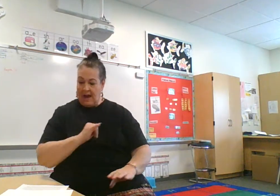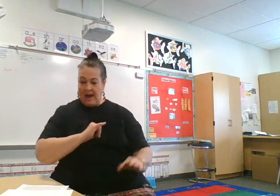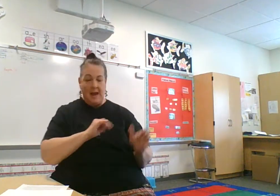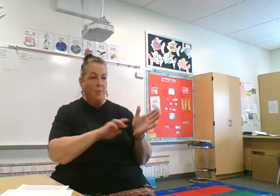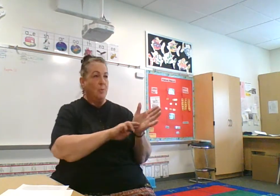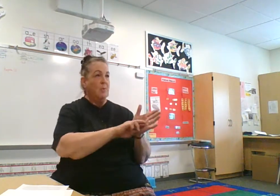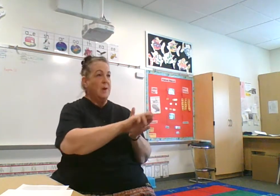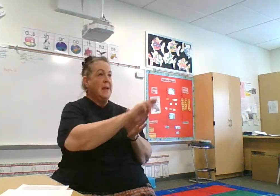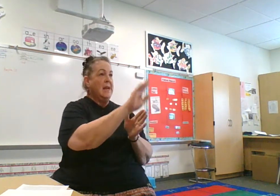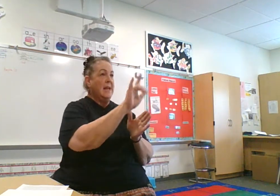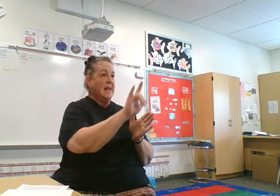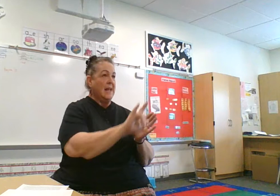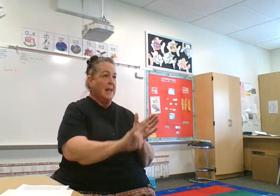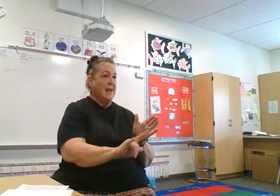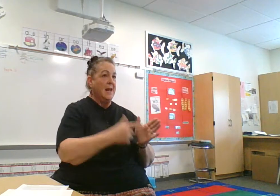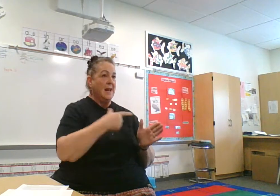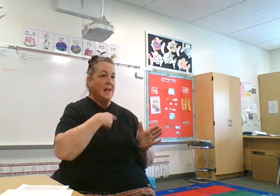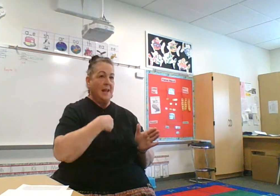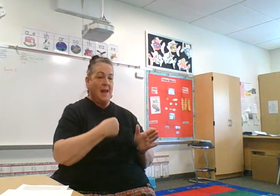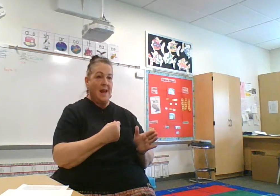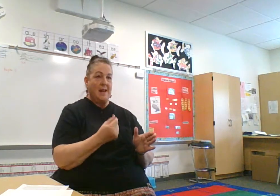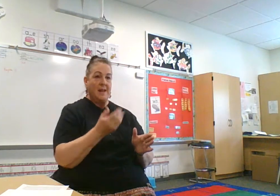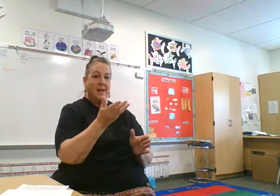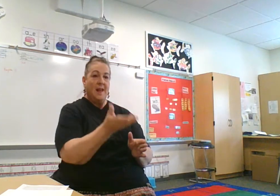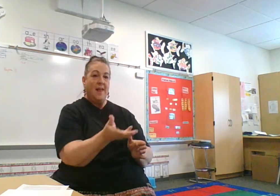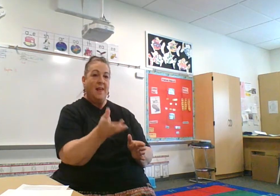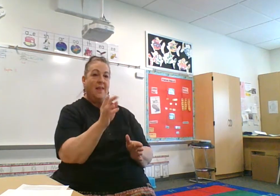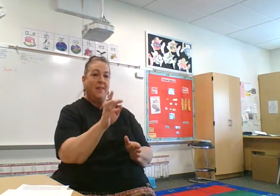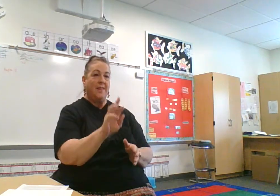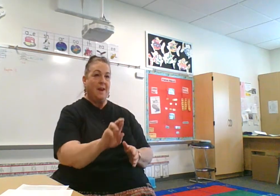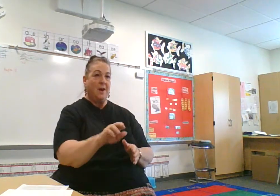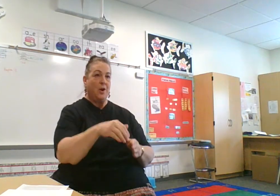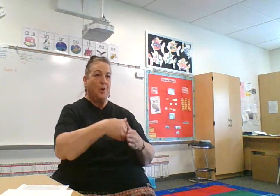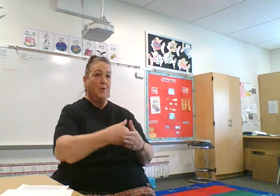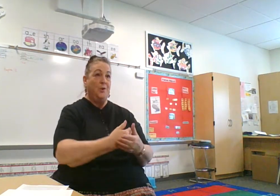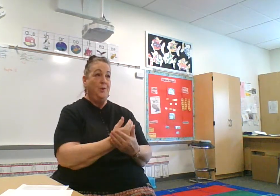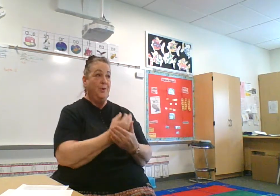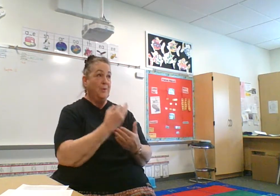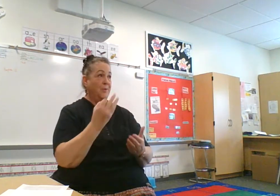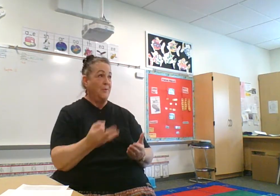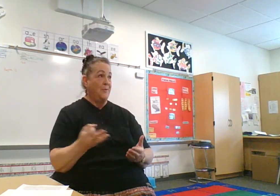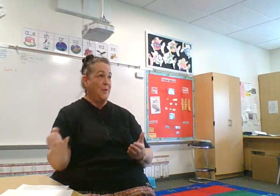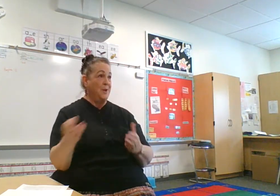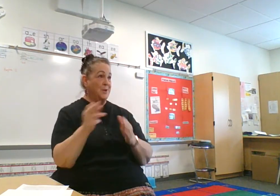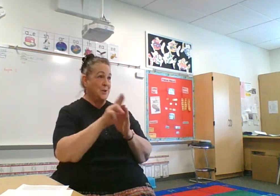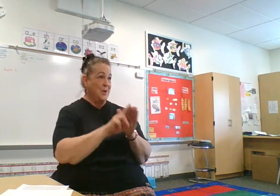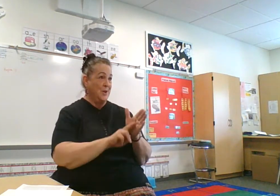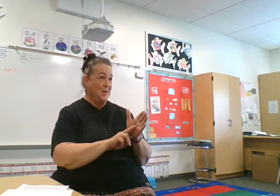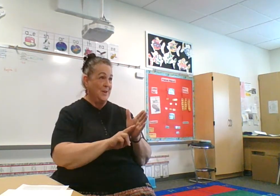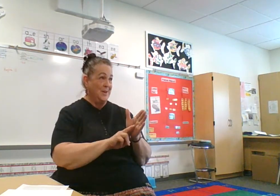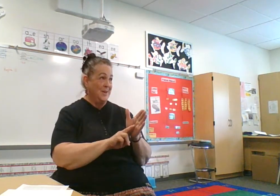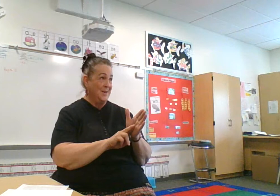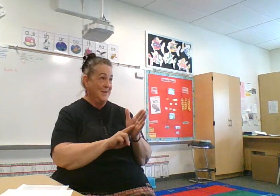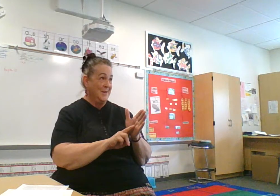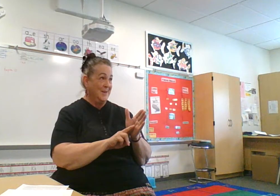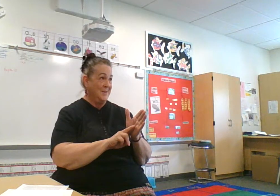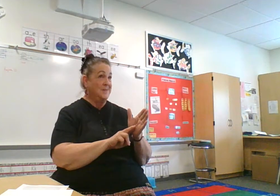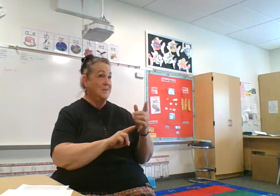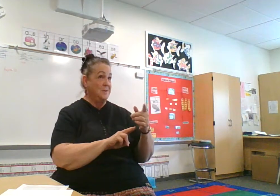I really like their new furniture. Let's do that